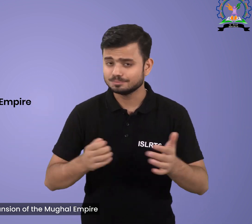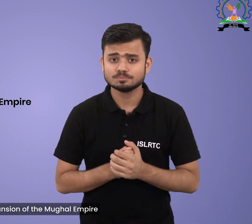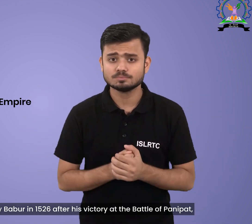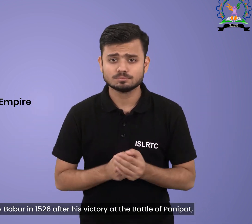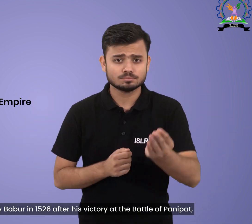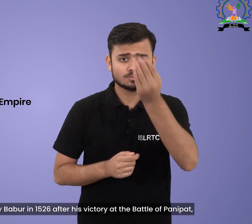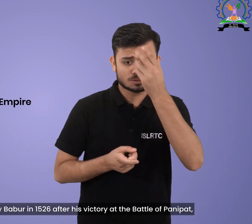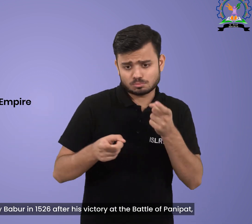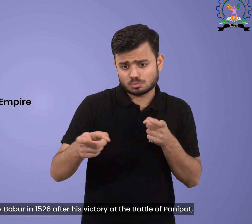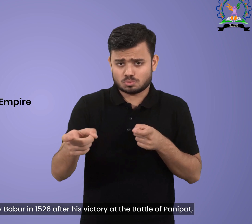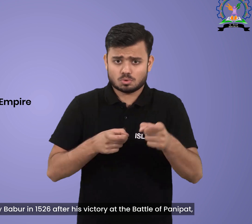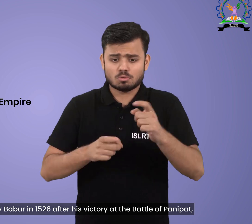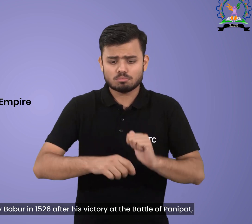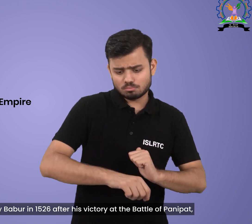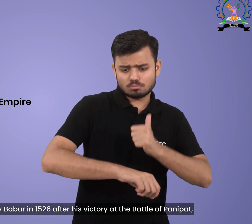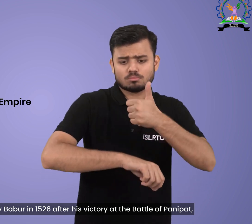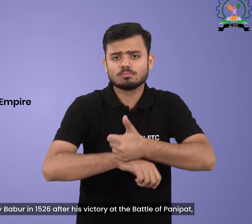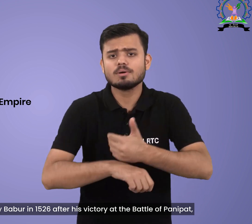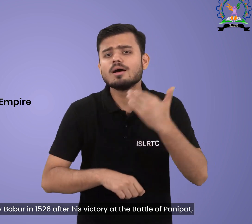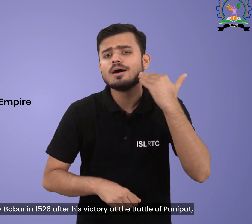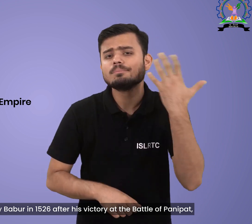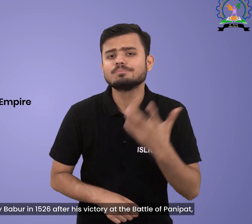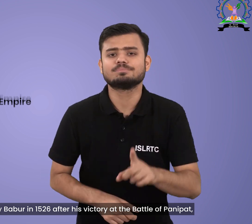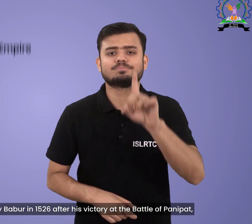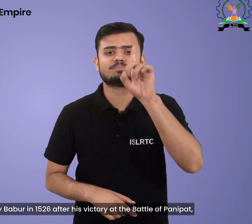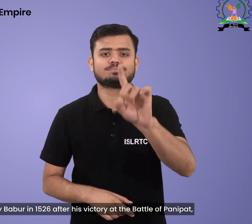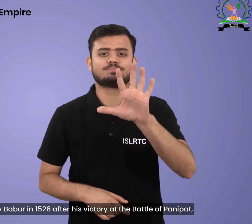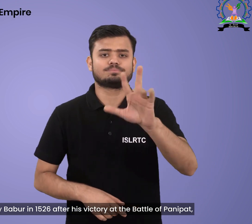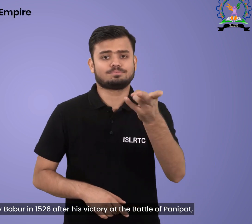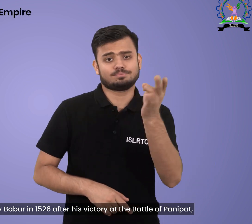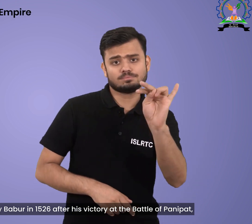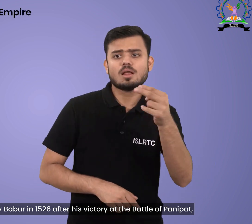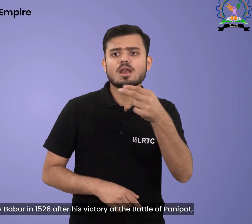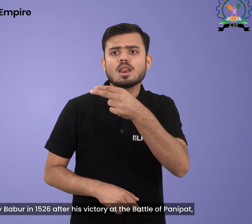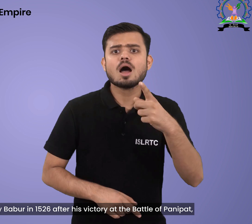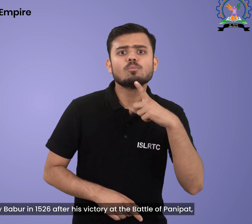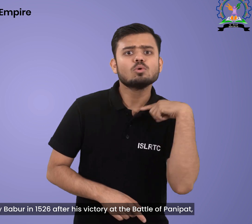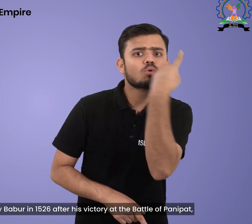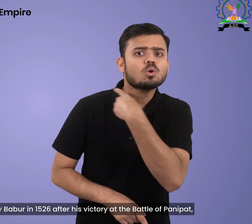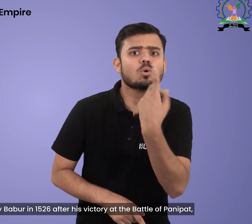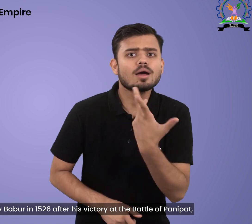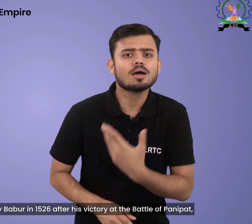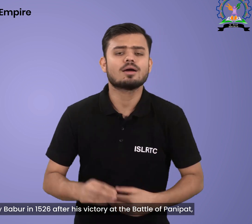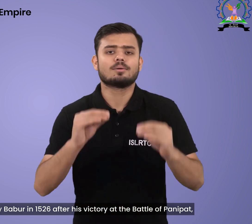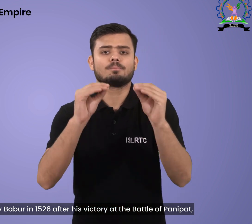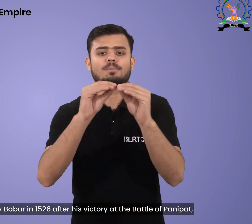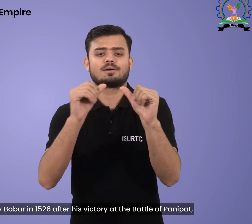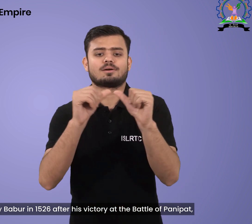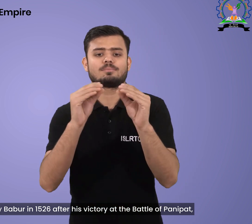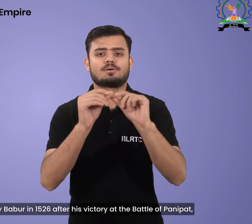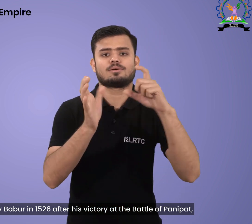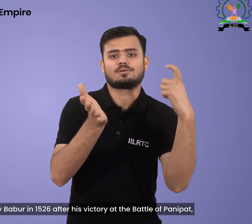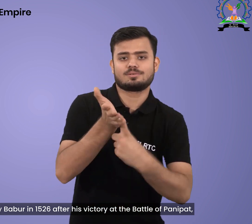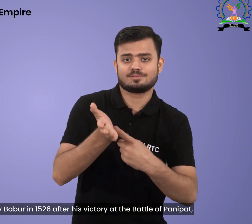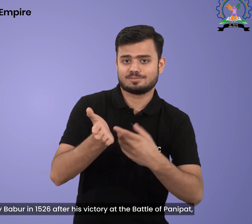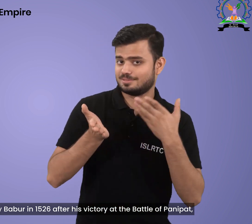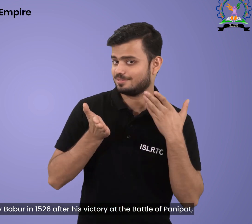The Mughal Empire, founded by Babur in 1526 after his victory at the Battle of Panipat.